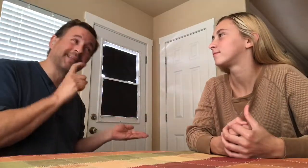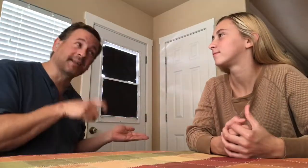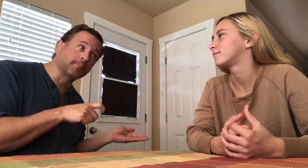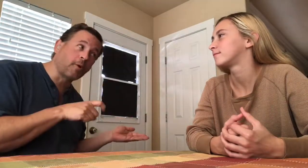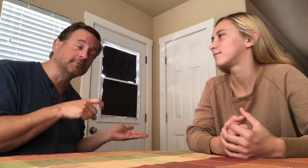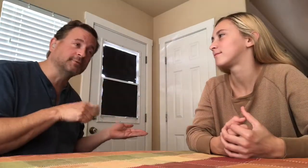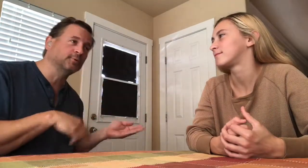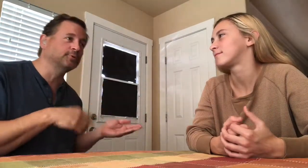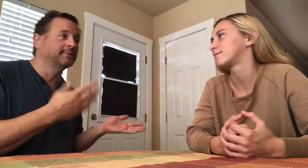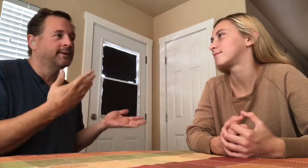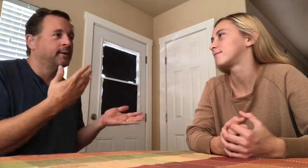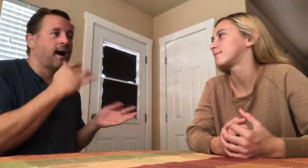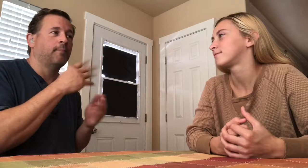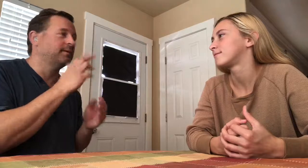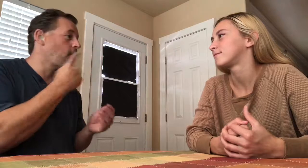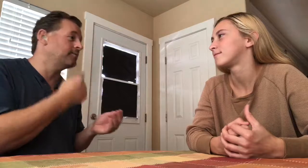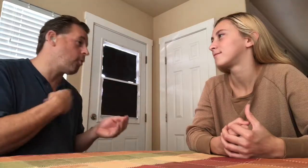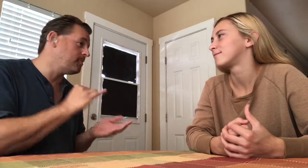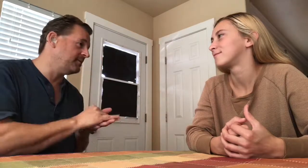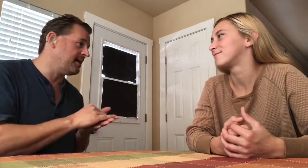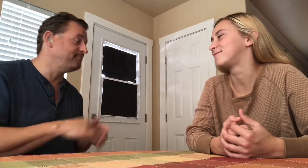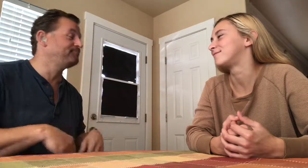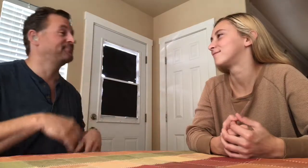not supposed to, but no one told me that.